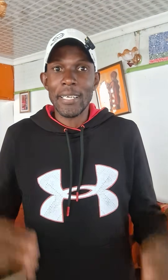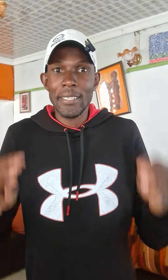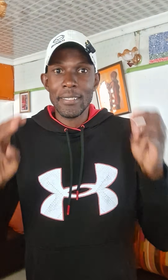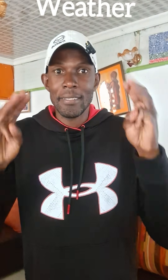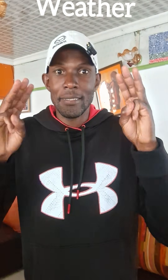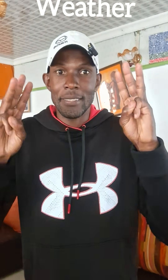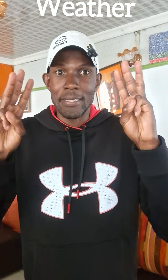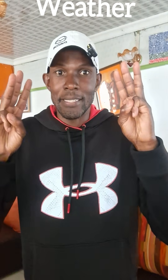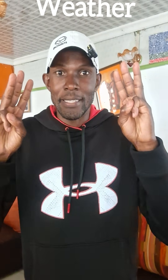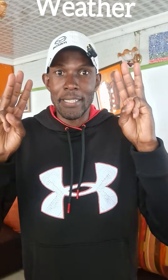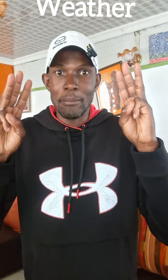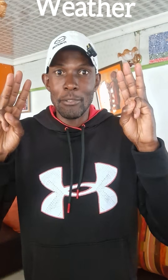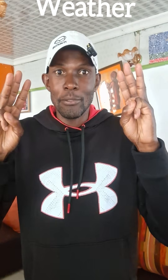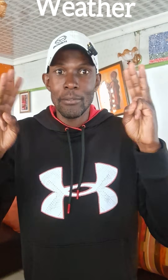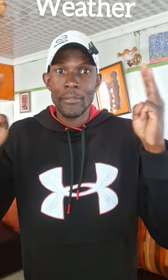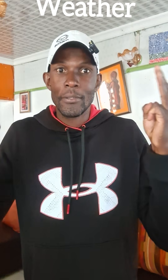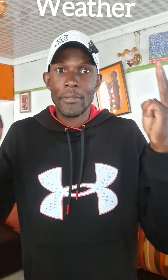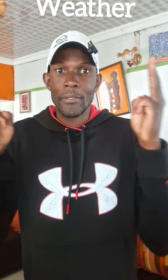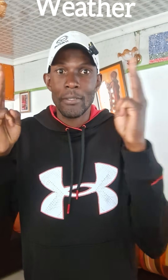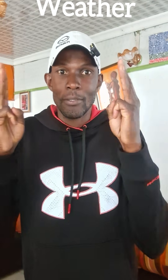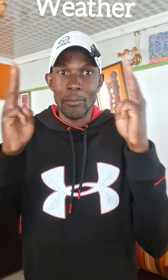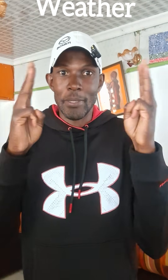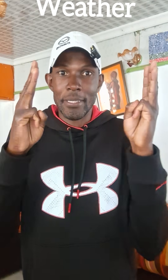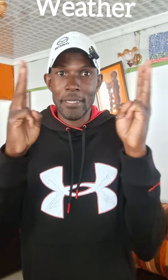weather, letter W, weather.